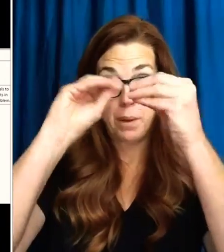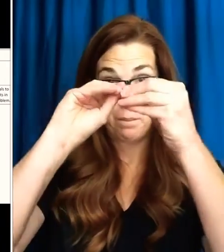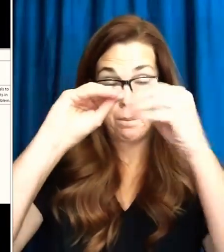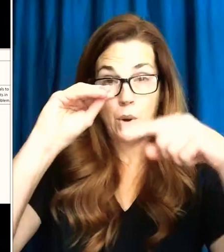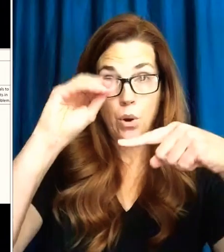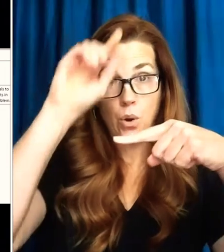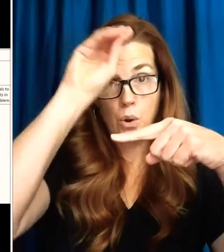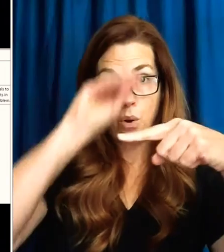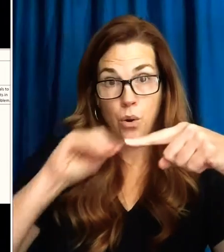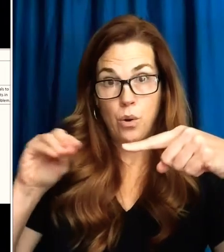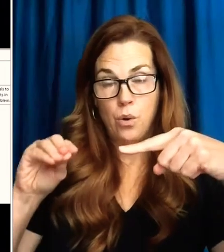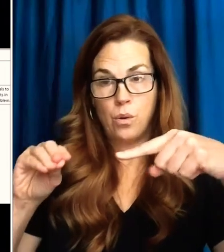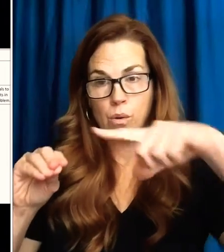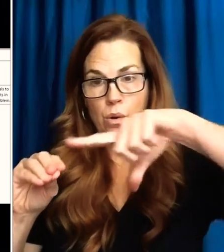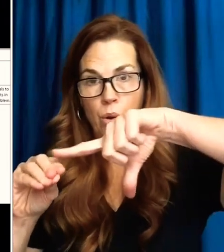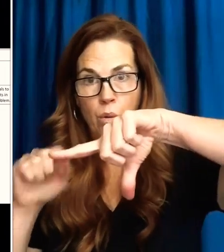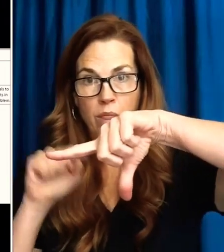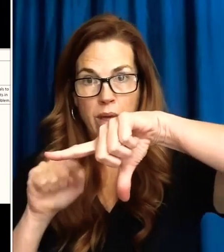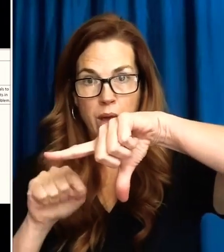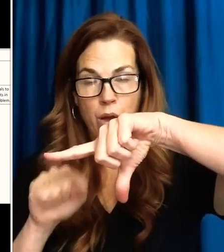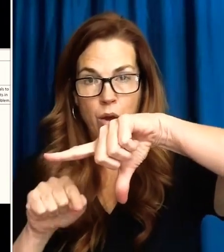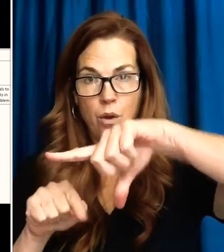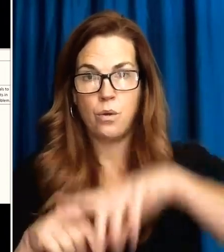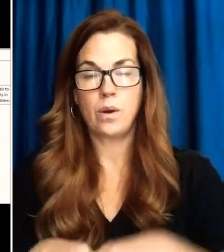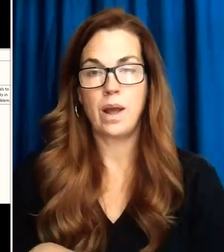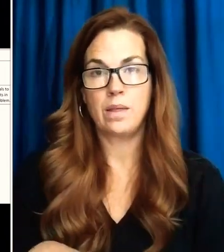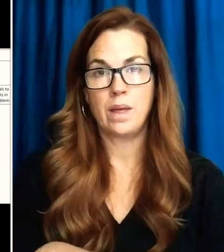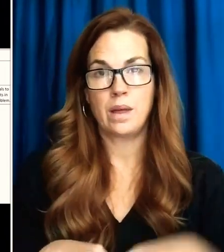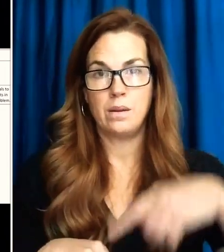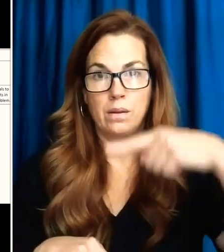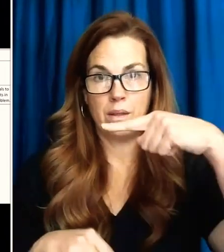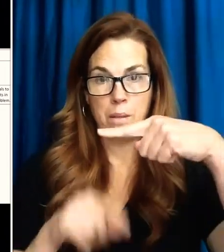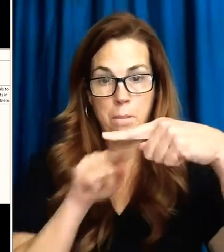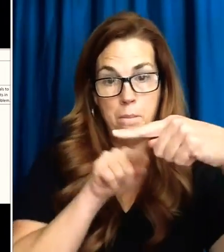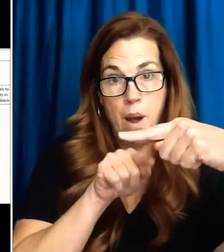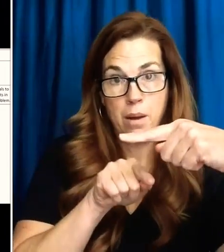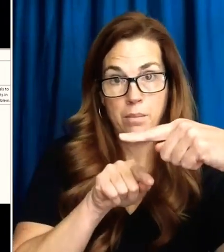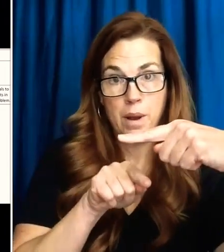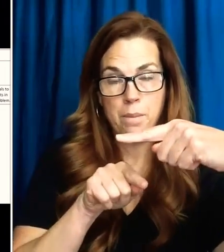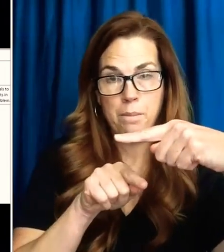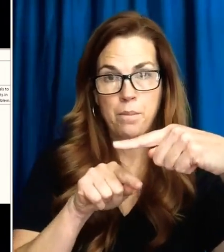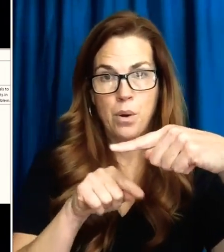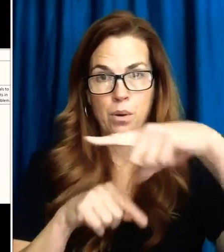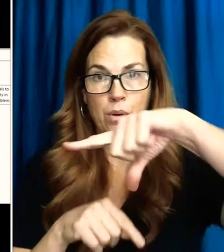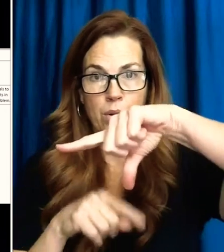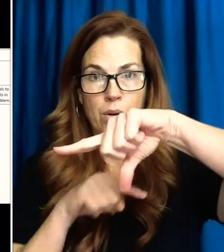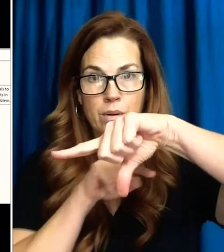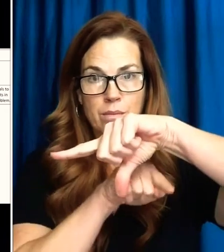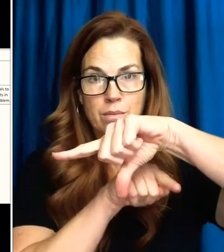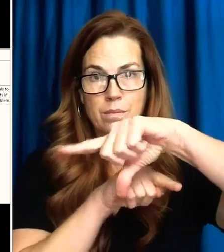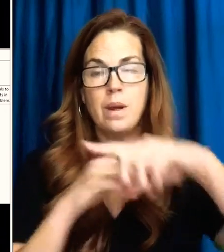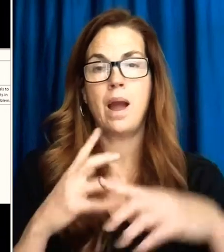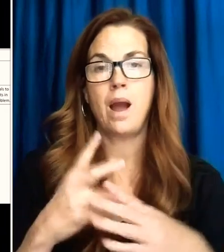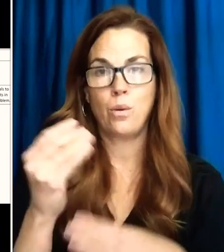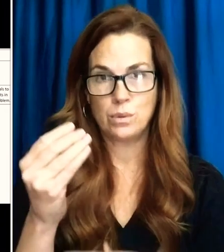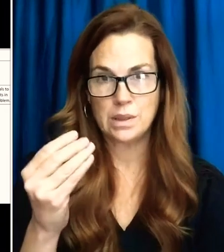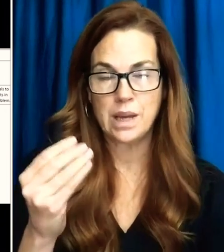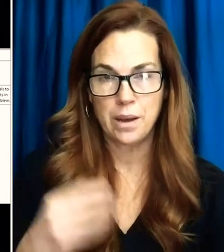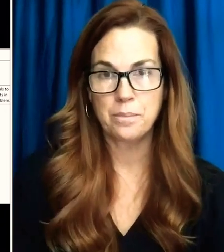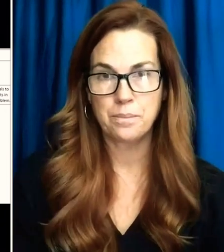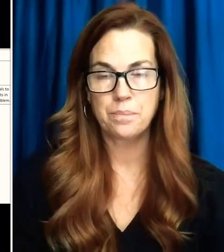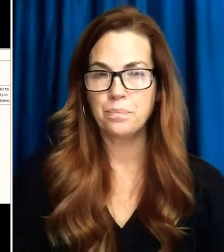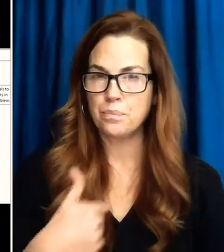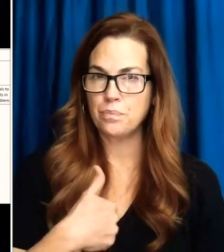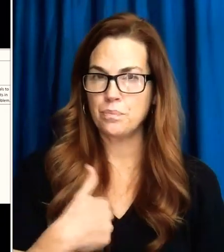20. Okay, I'm going to go straight into putting the decimal in the correct spot so I don't forget. I always write my decimal right after the whole